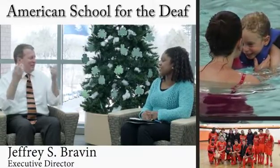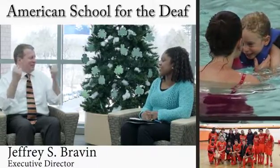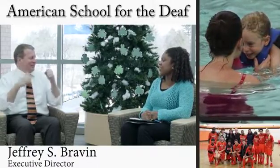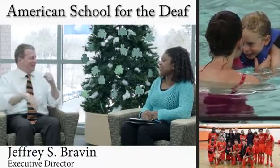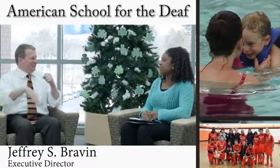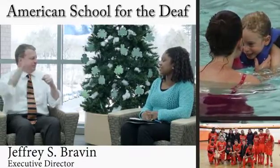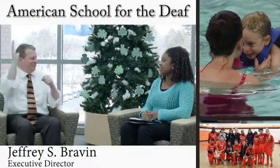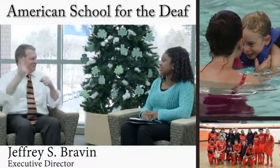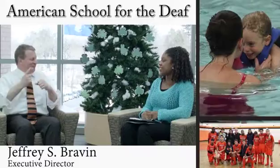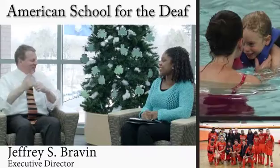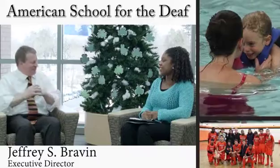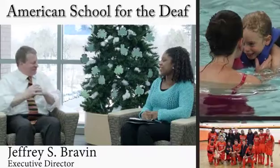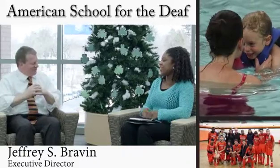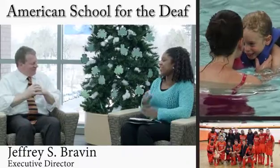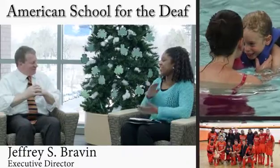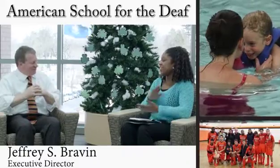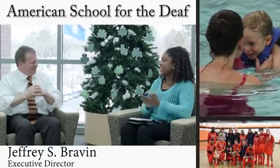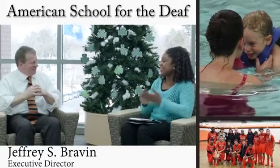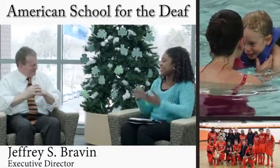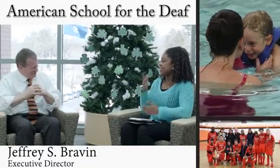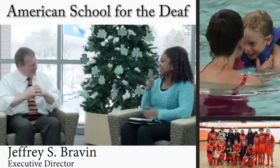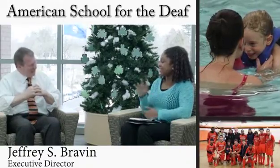Sign Language, and I've always had access to that.